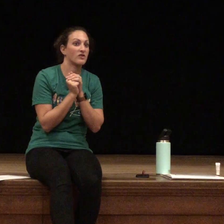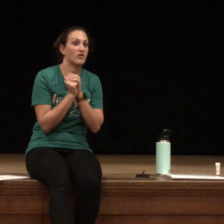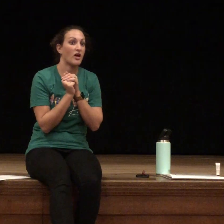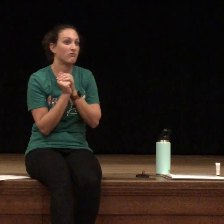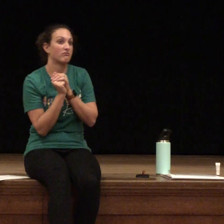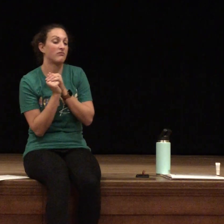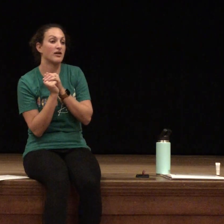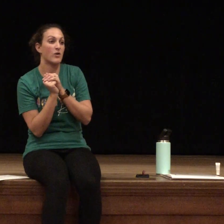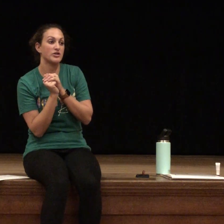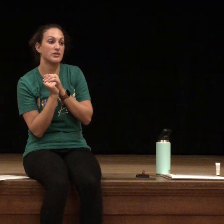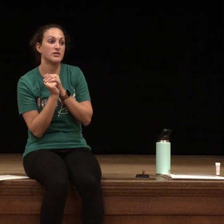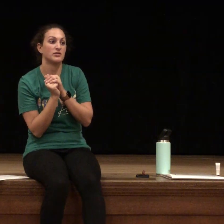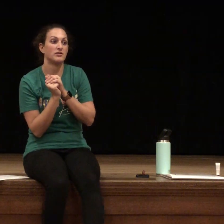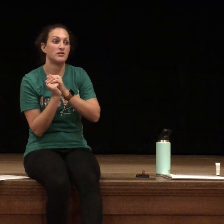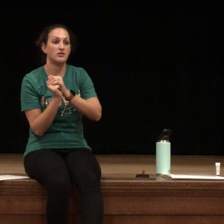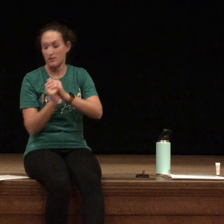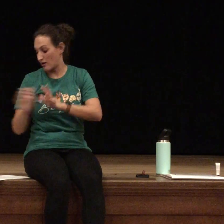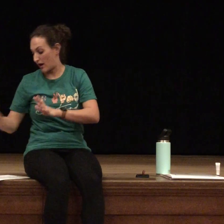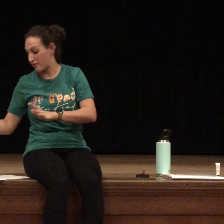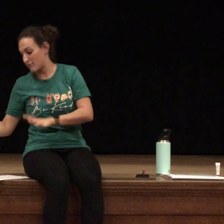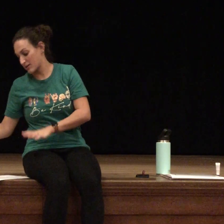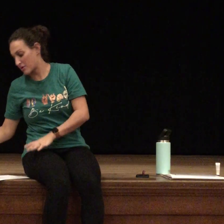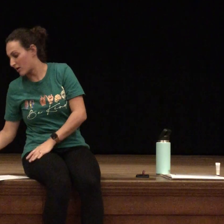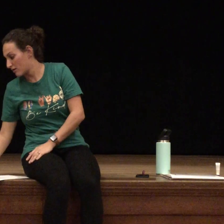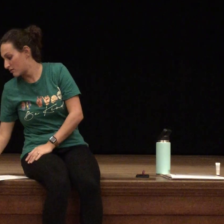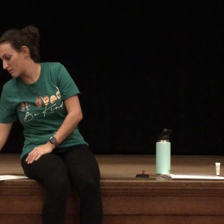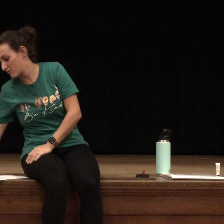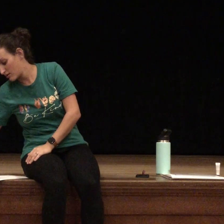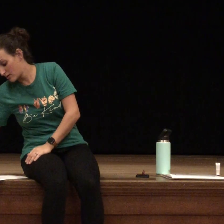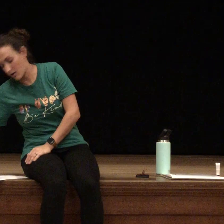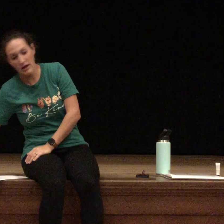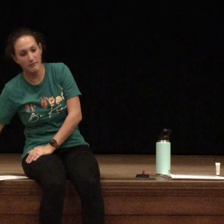So yeah, any questions? I have papers up here. Come get them.